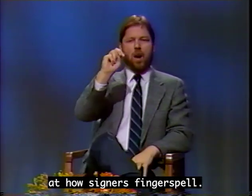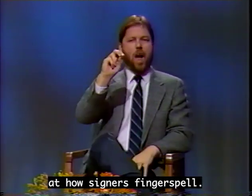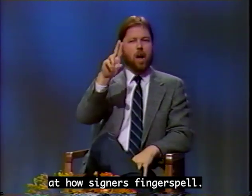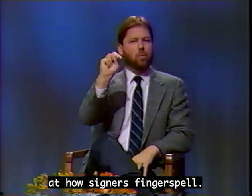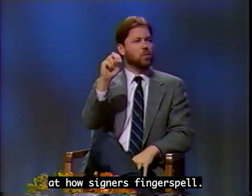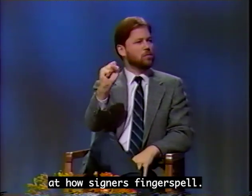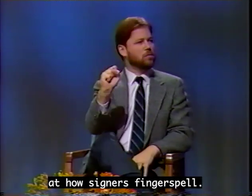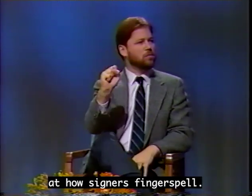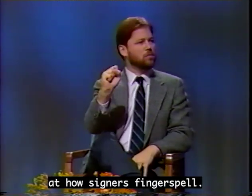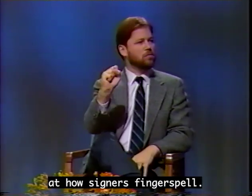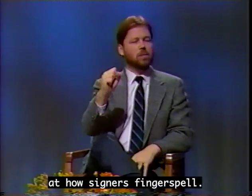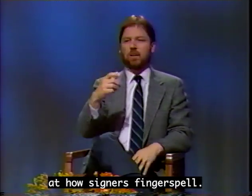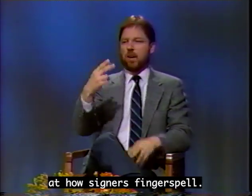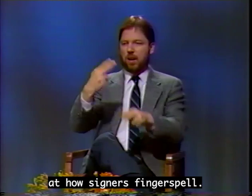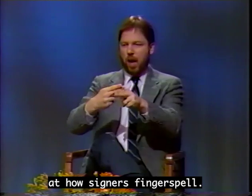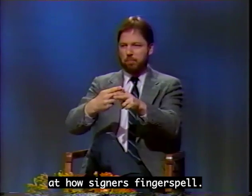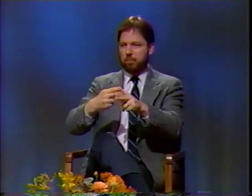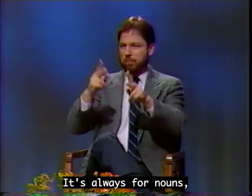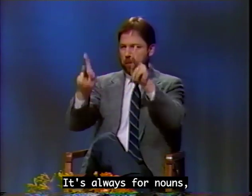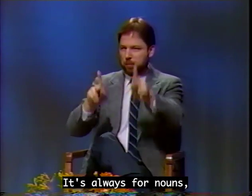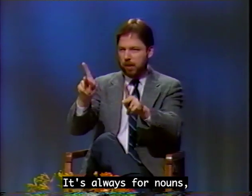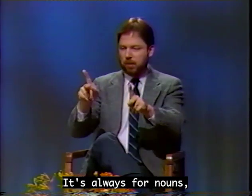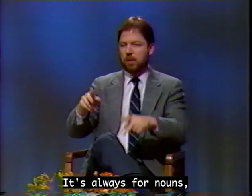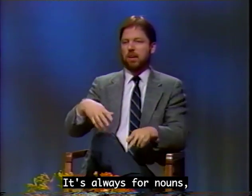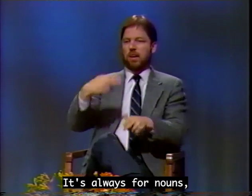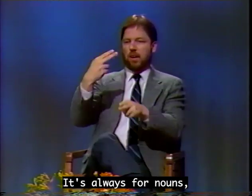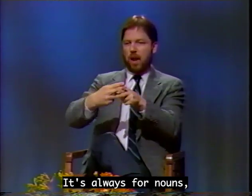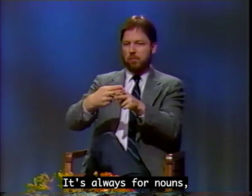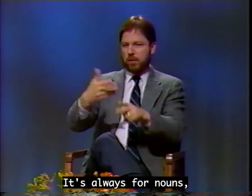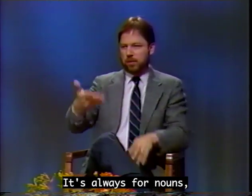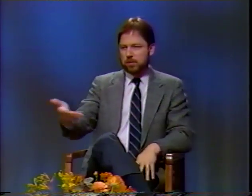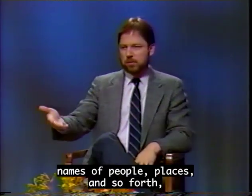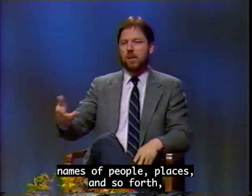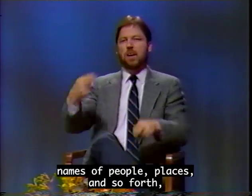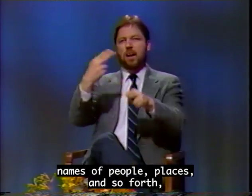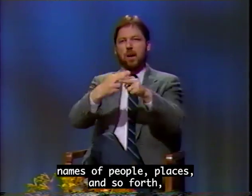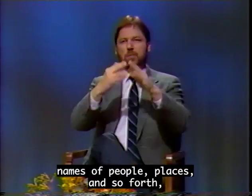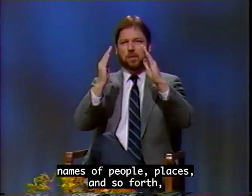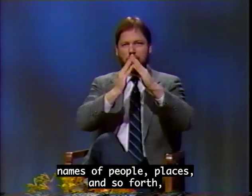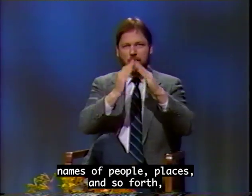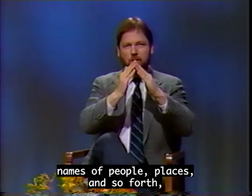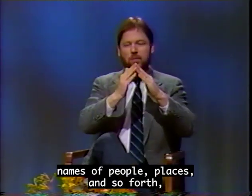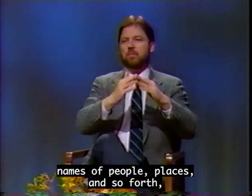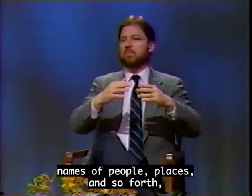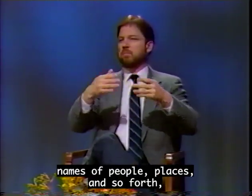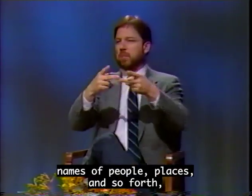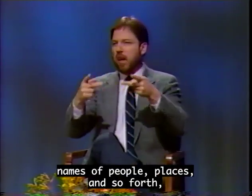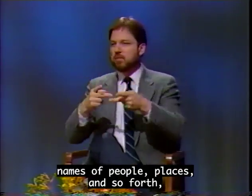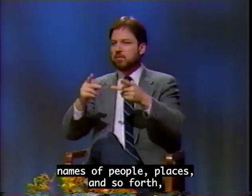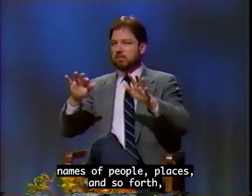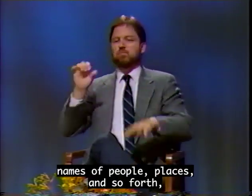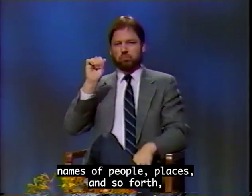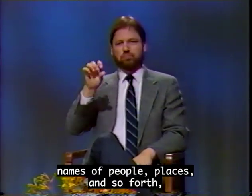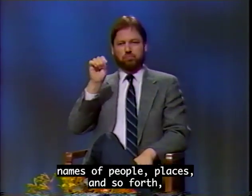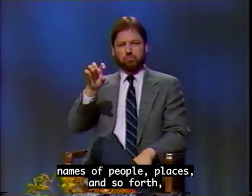how signers fingerspell. It's always for nouns, names of people, places, and so